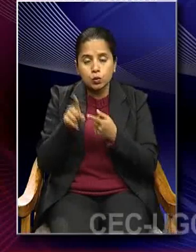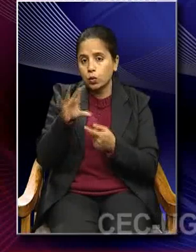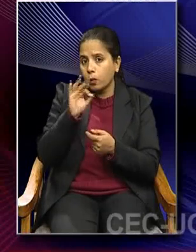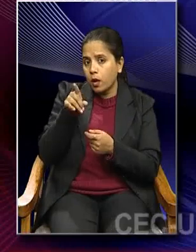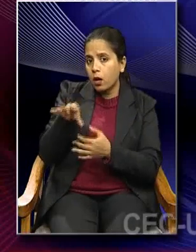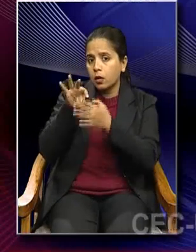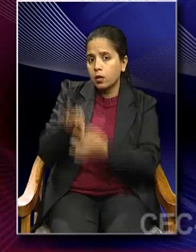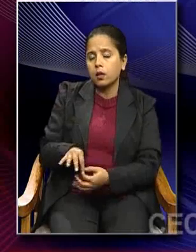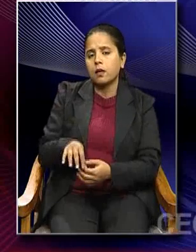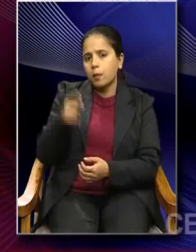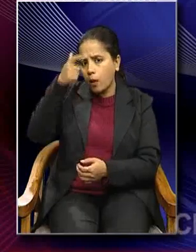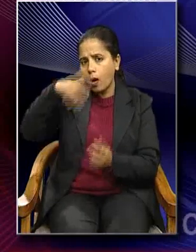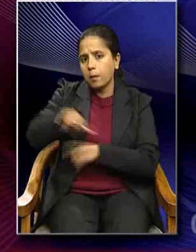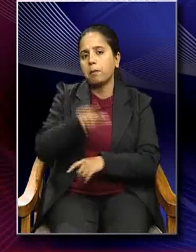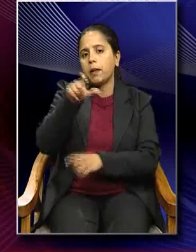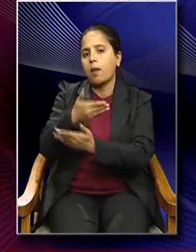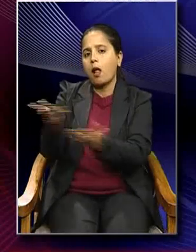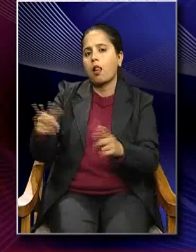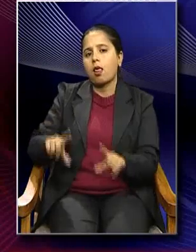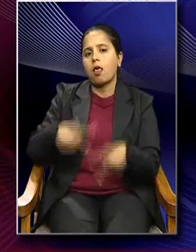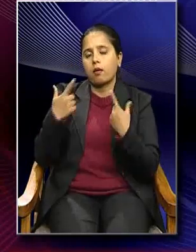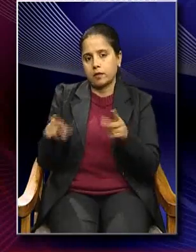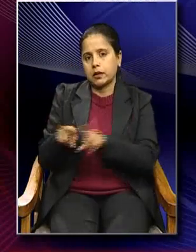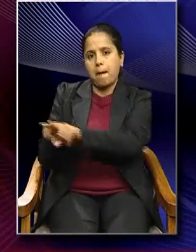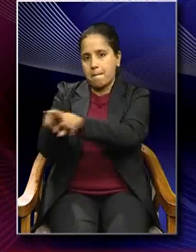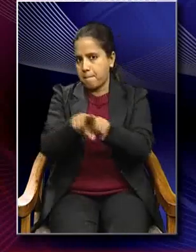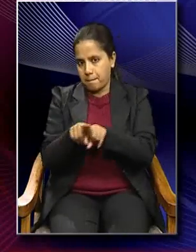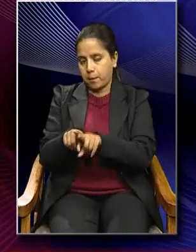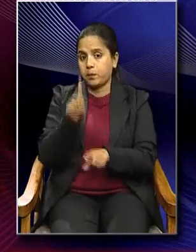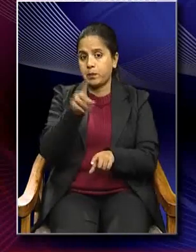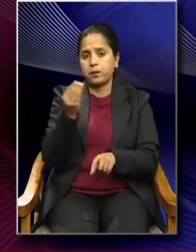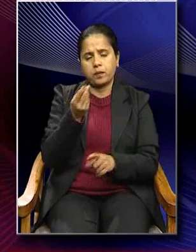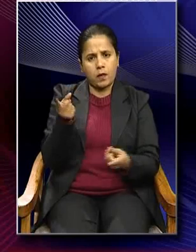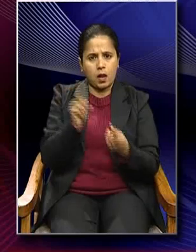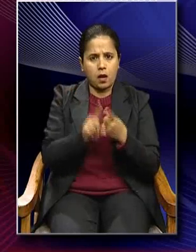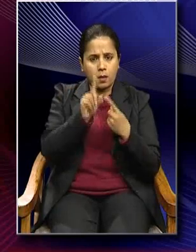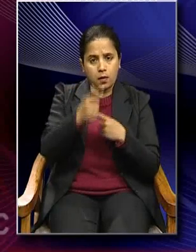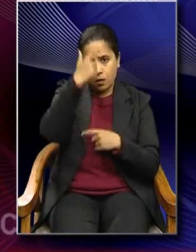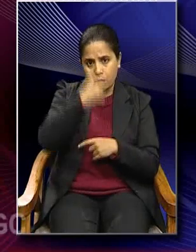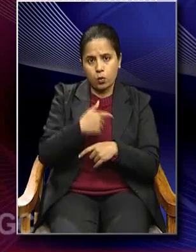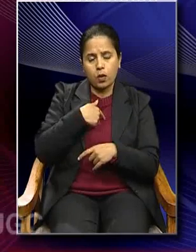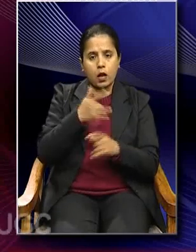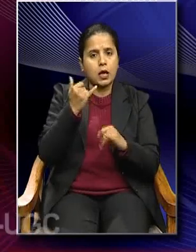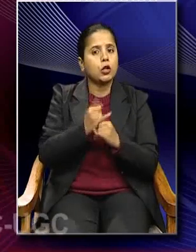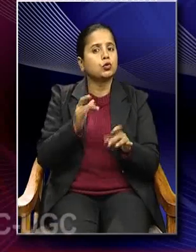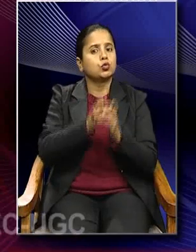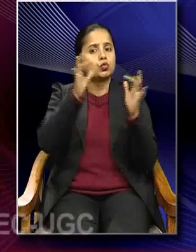with crisis in public life, something that happens to an